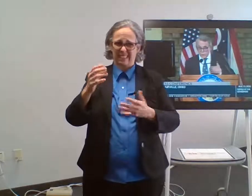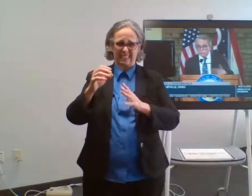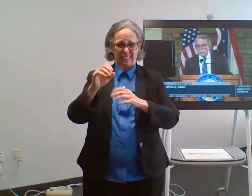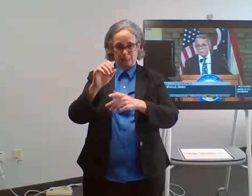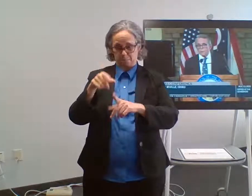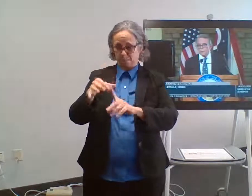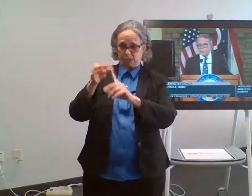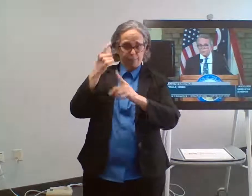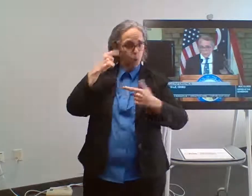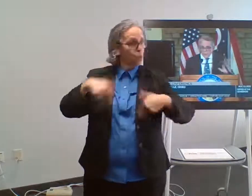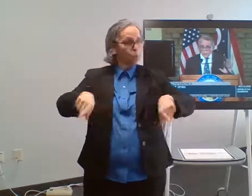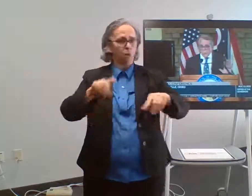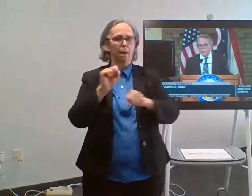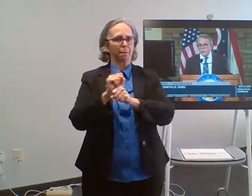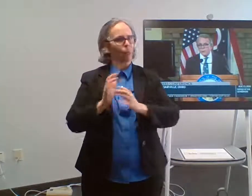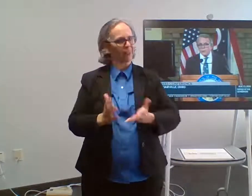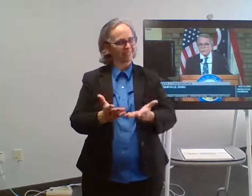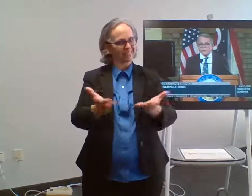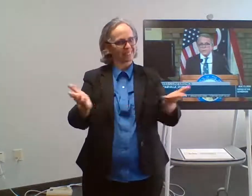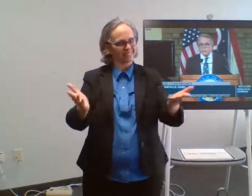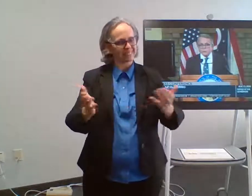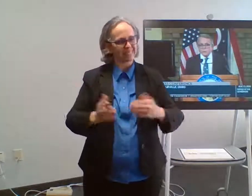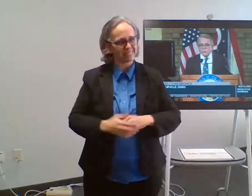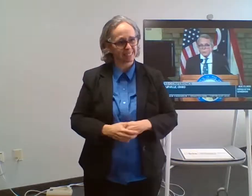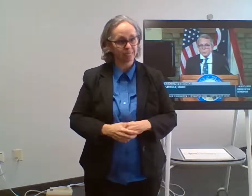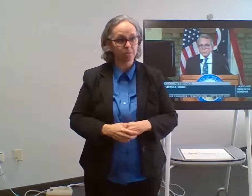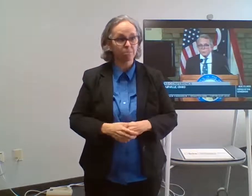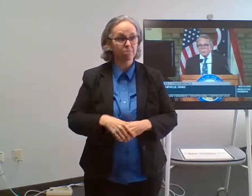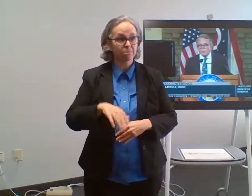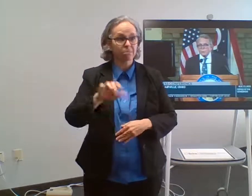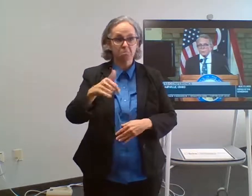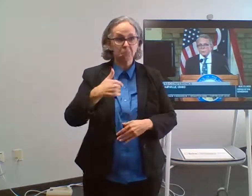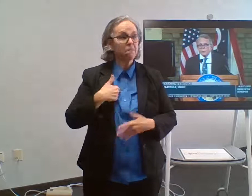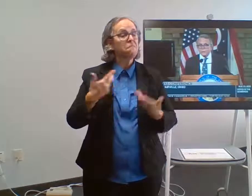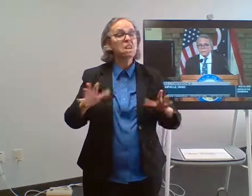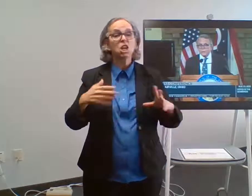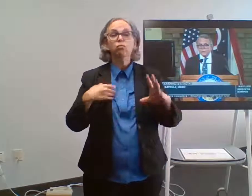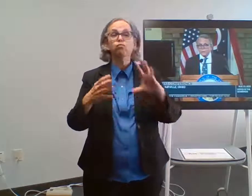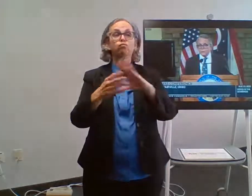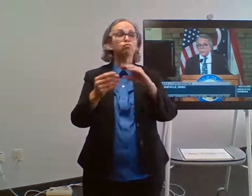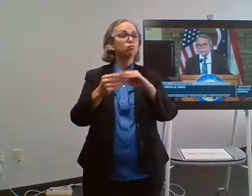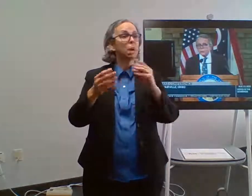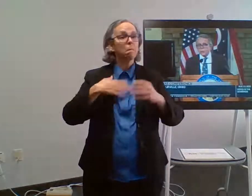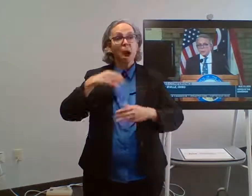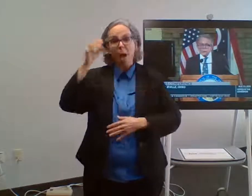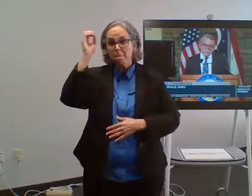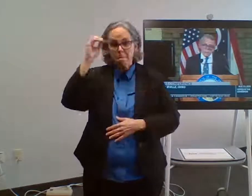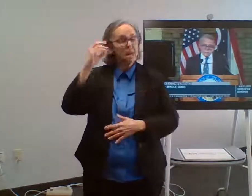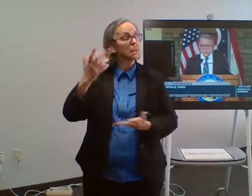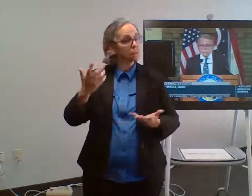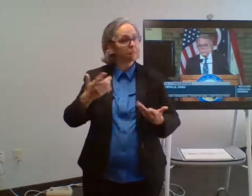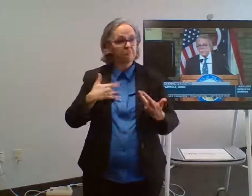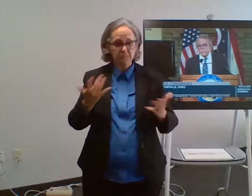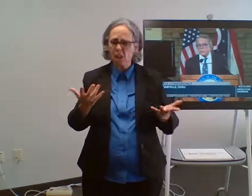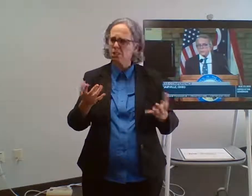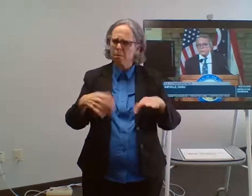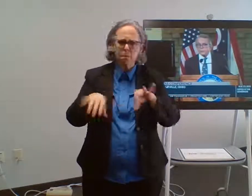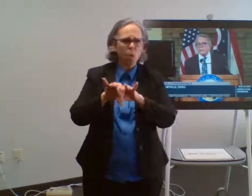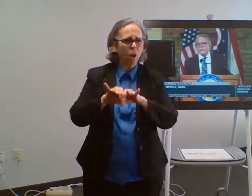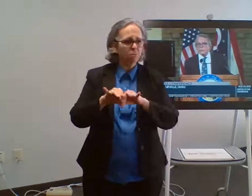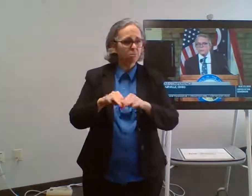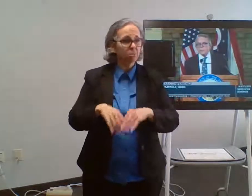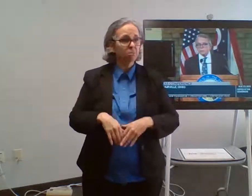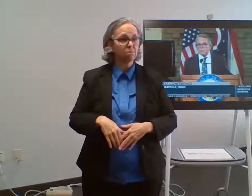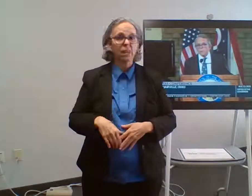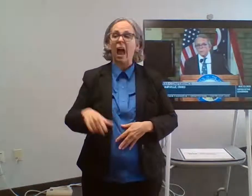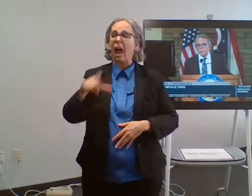Assembly. I'm the governor. I made my statement about what I think is important. I think we need to be judged, and the legislature needs to be judged. What do we do